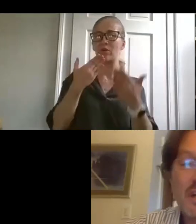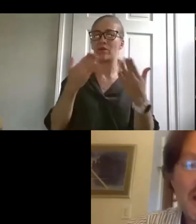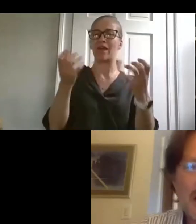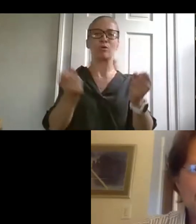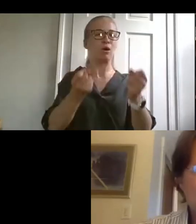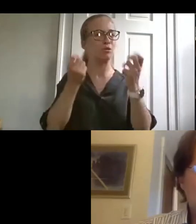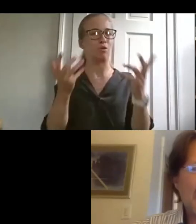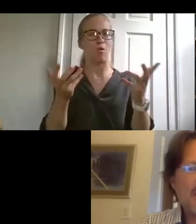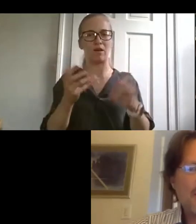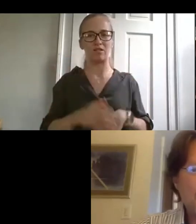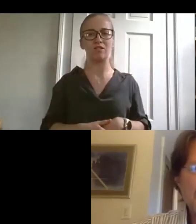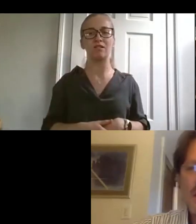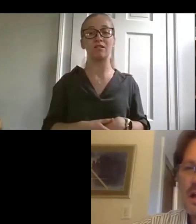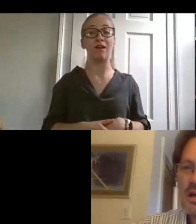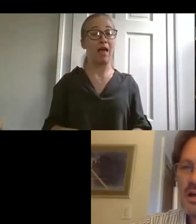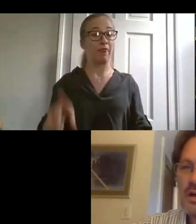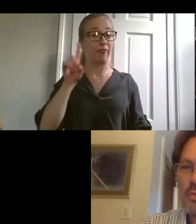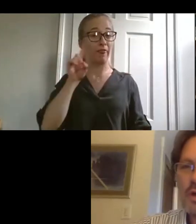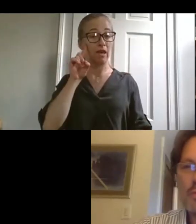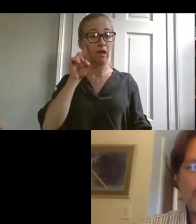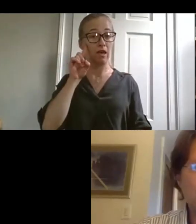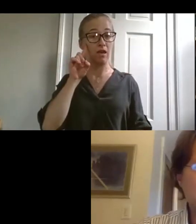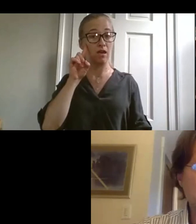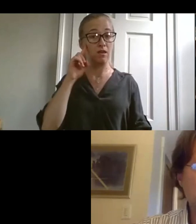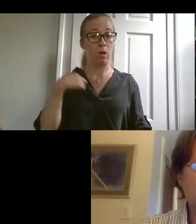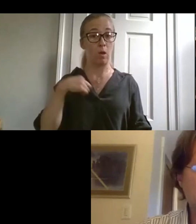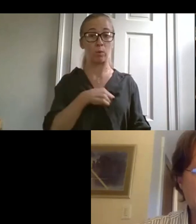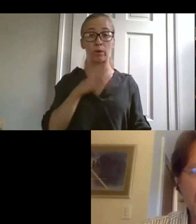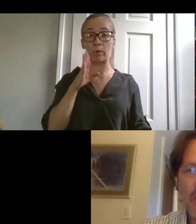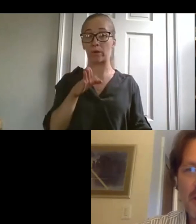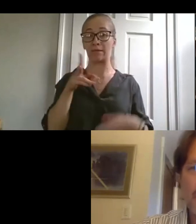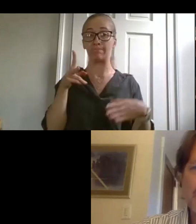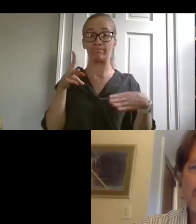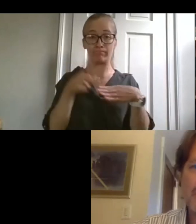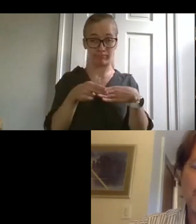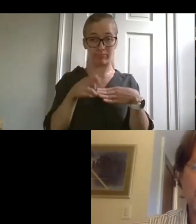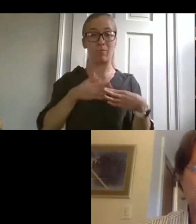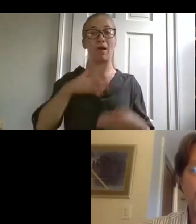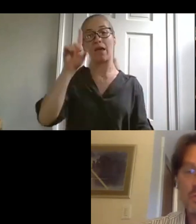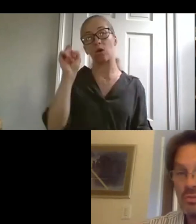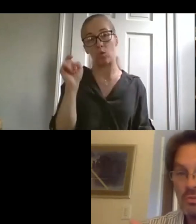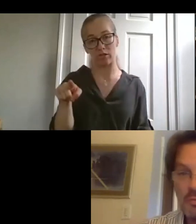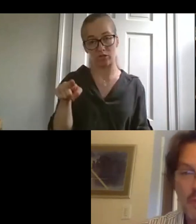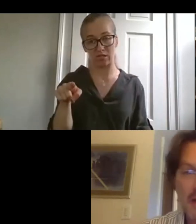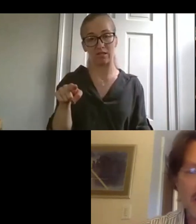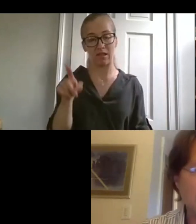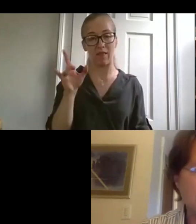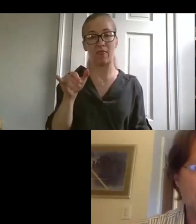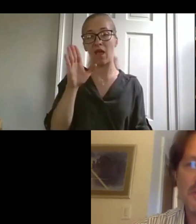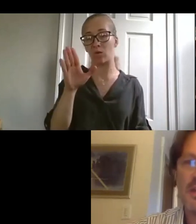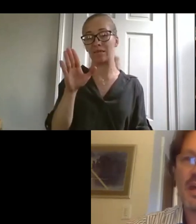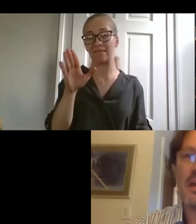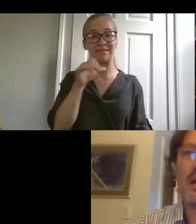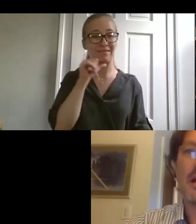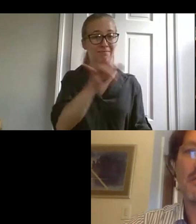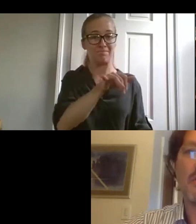much. I think what we will cut short for the evening are my questions, which were going to be radically less